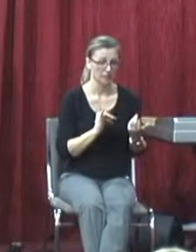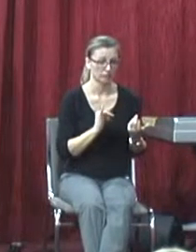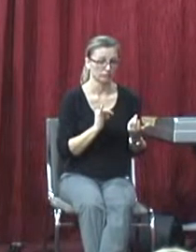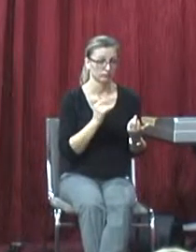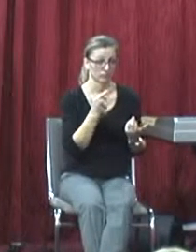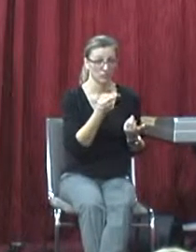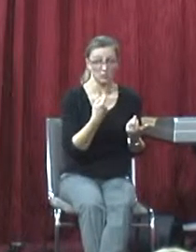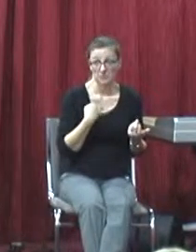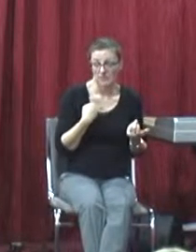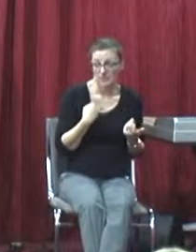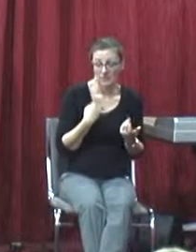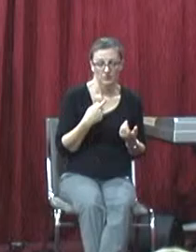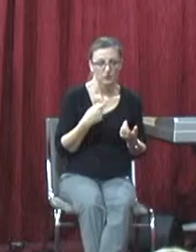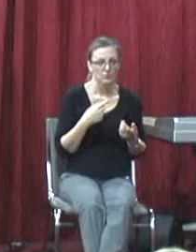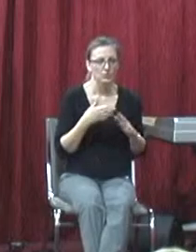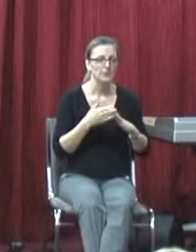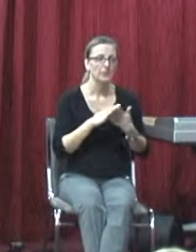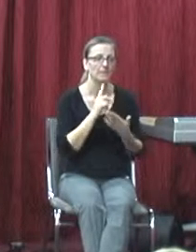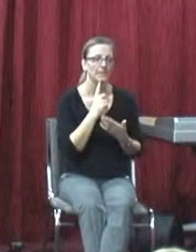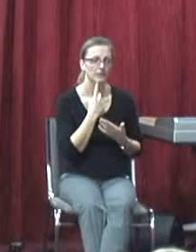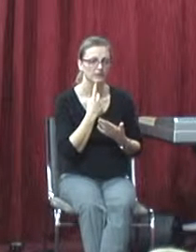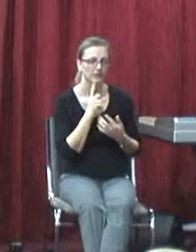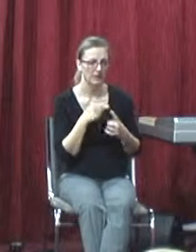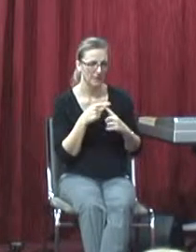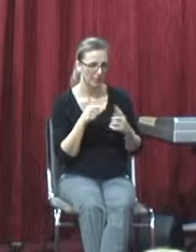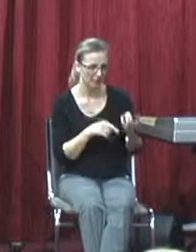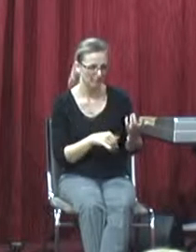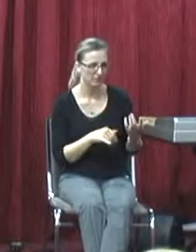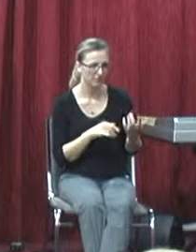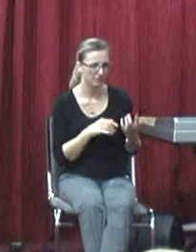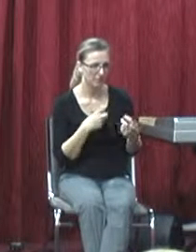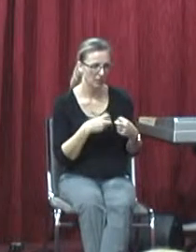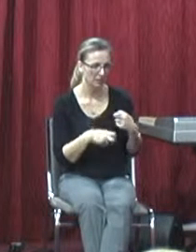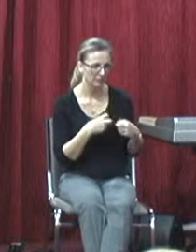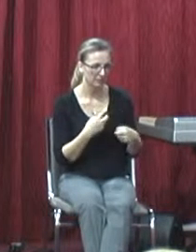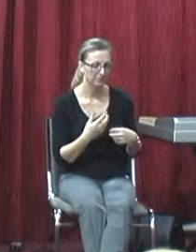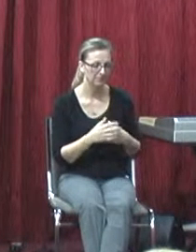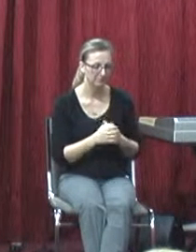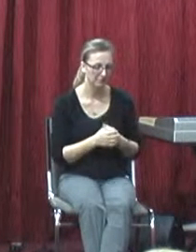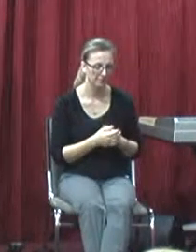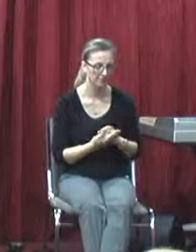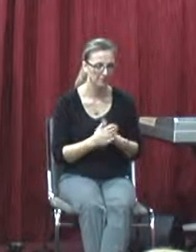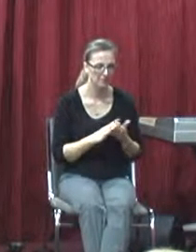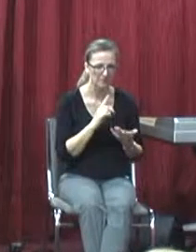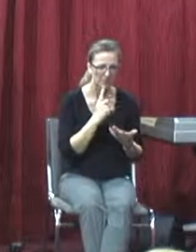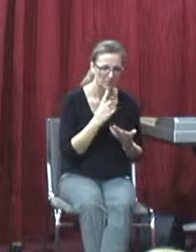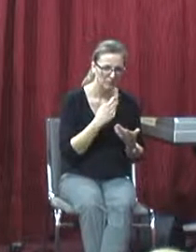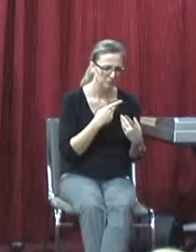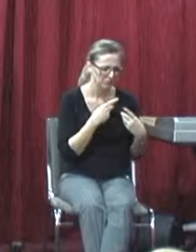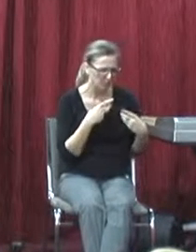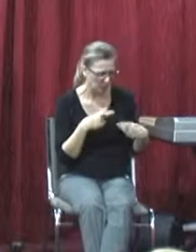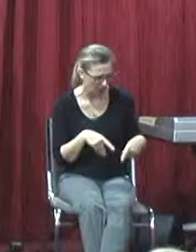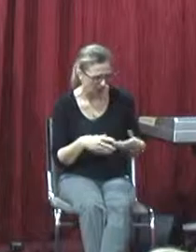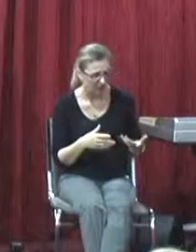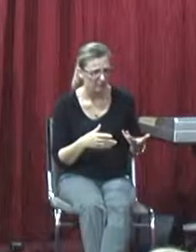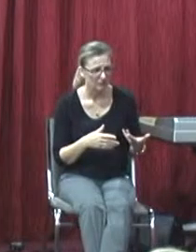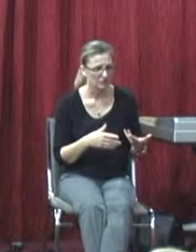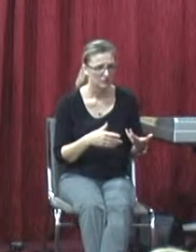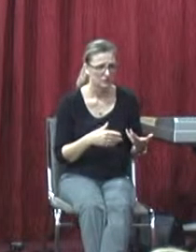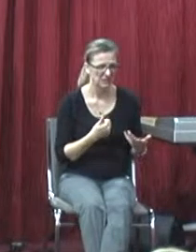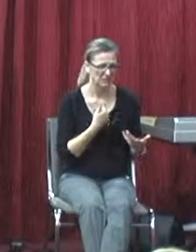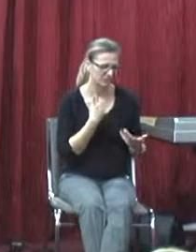would have been tempted, to be bitter about this. To be bitter, to be depressed, to